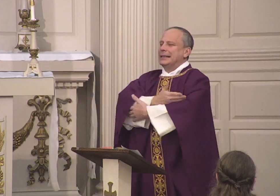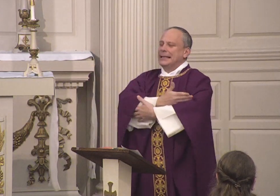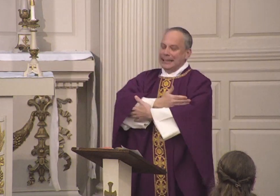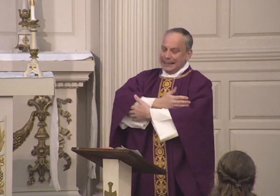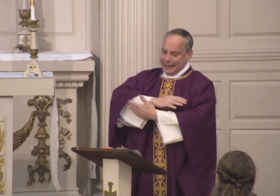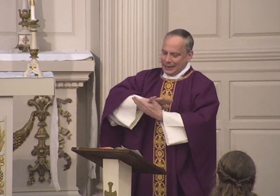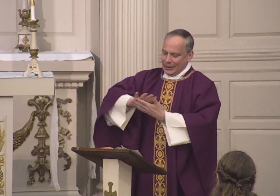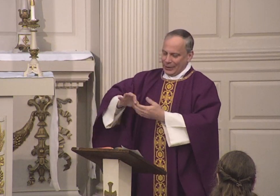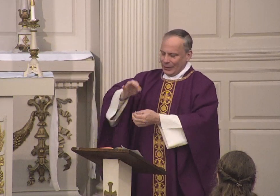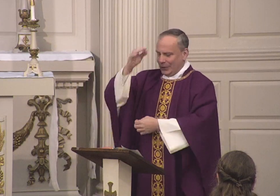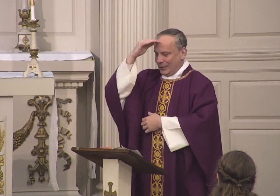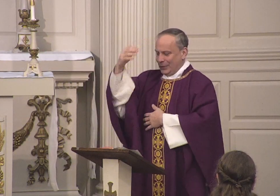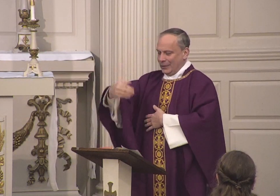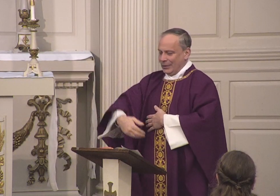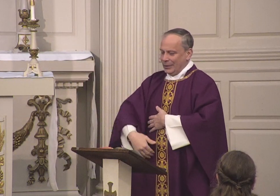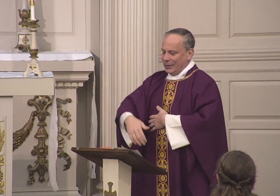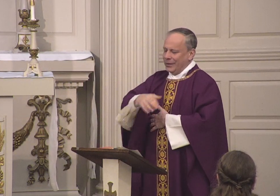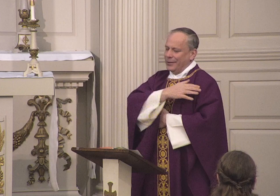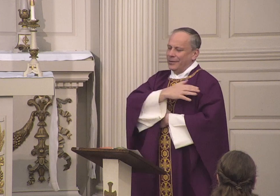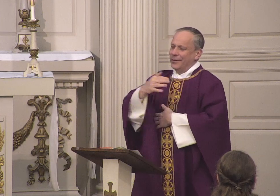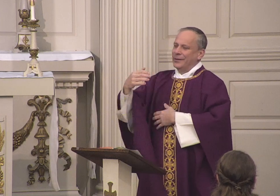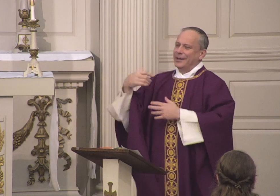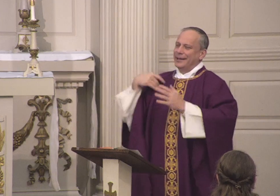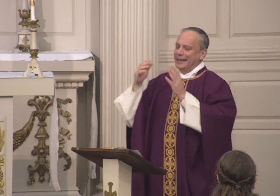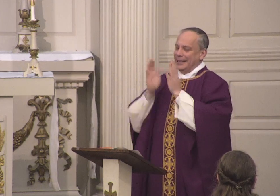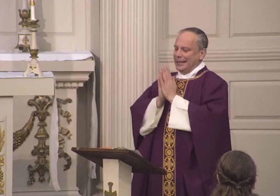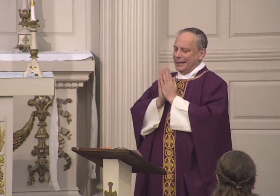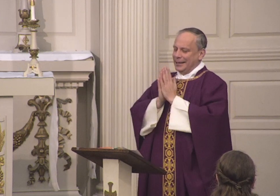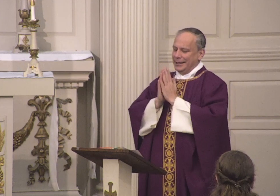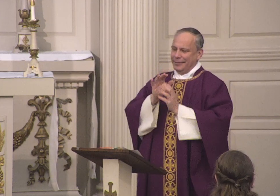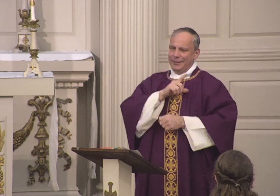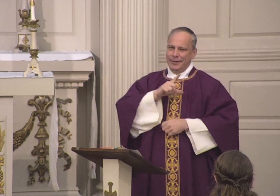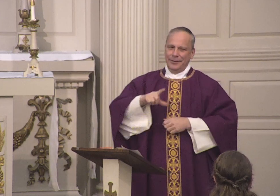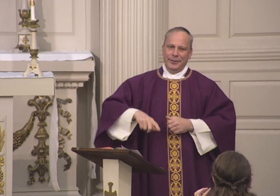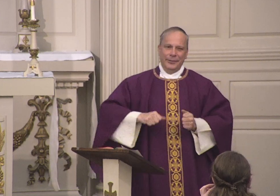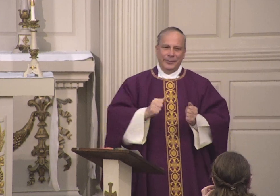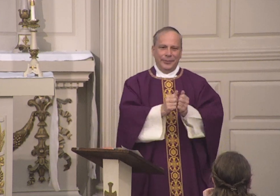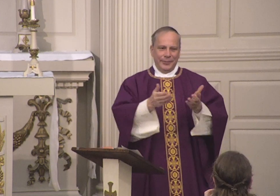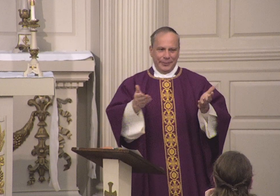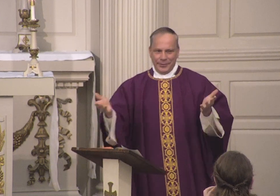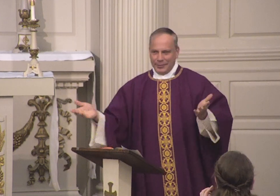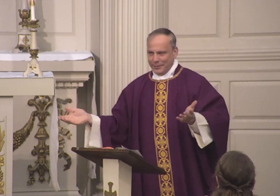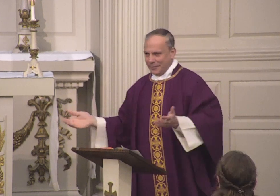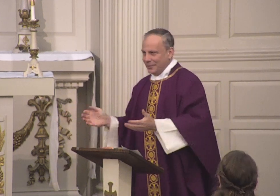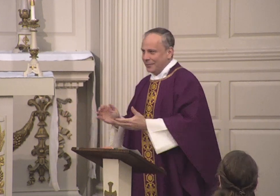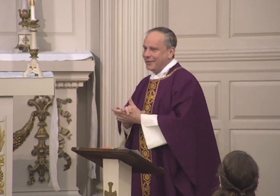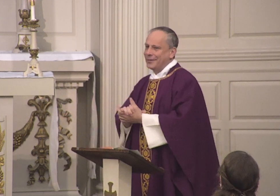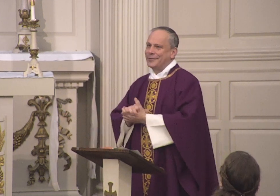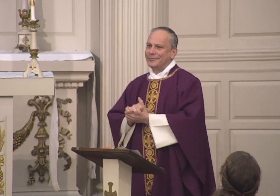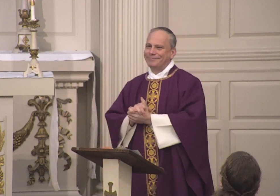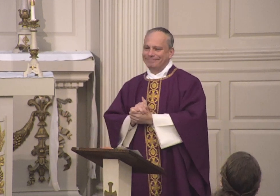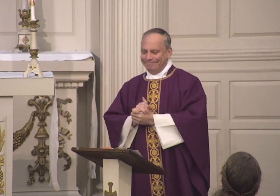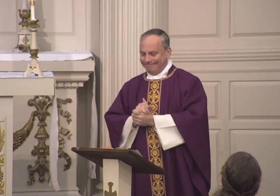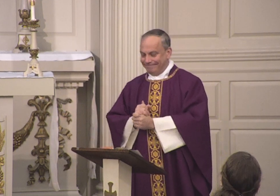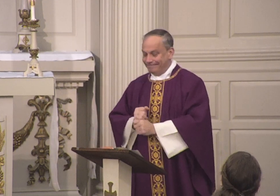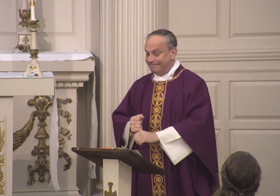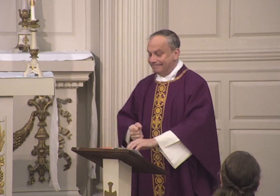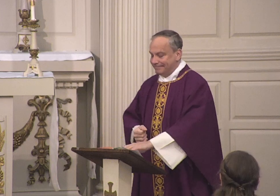In the name of the Father, and of the Son, and of the Holy Spirit. Amen. The Lord be with you.